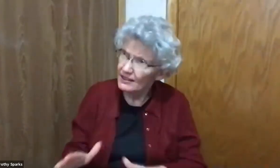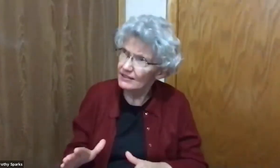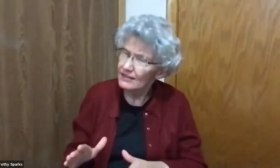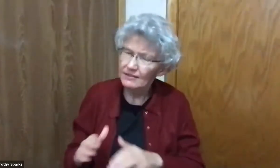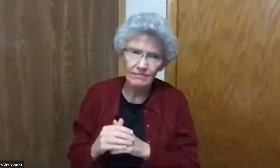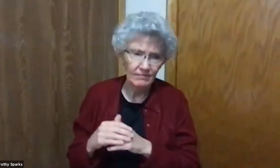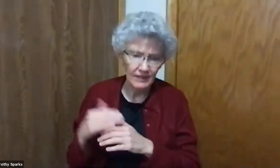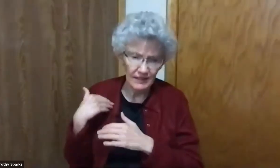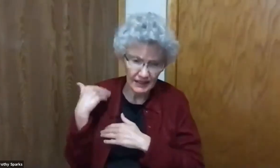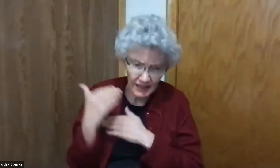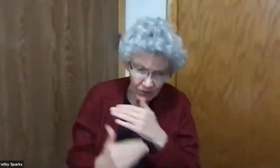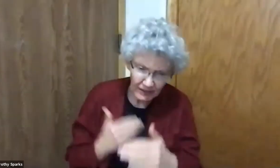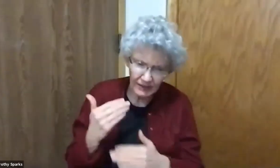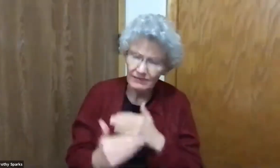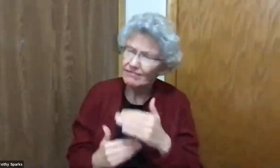to live with compassion,